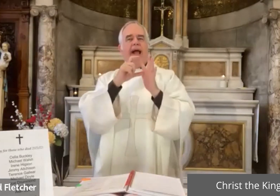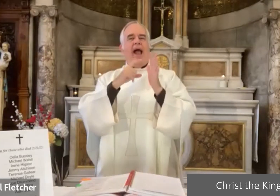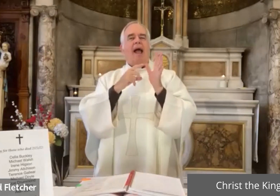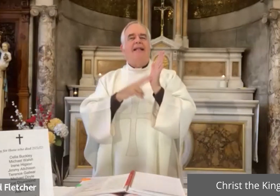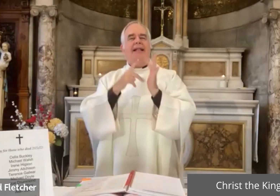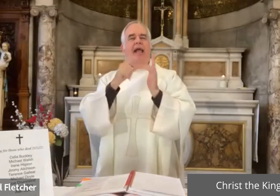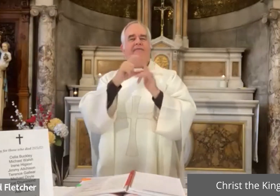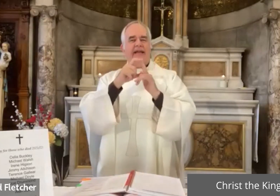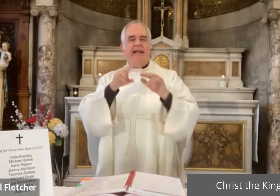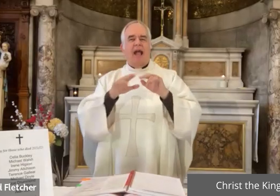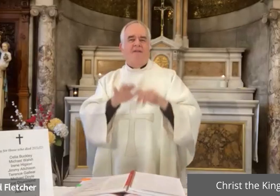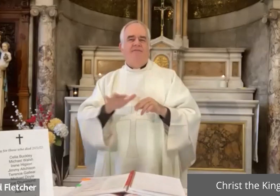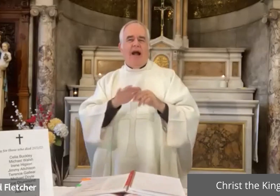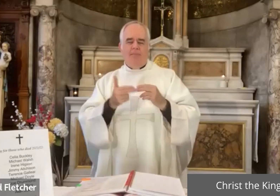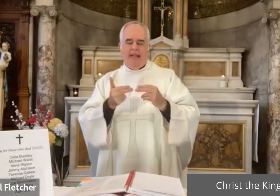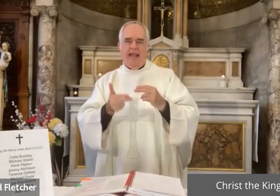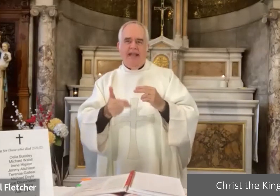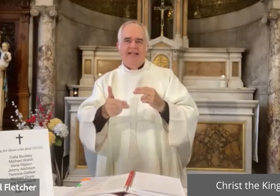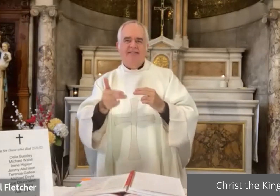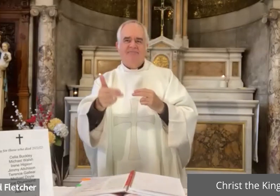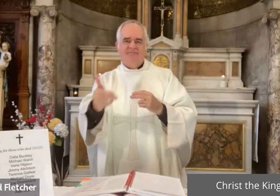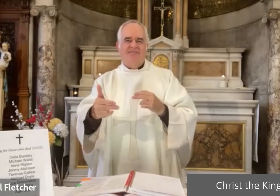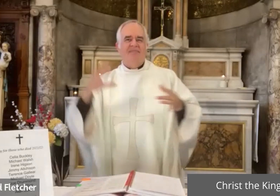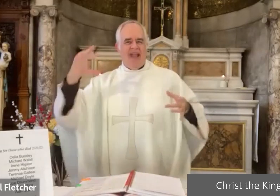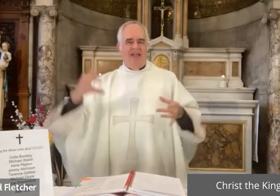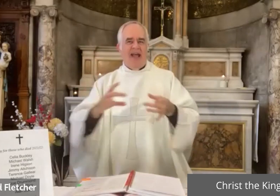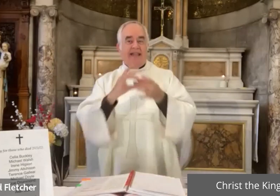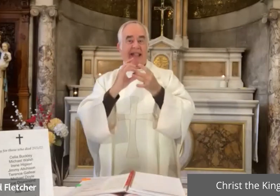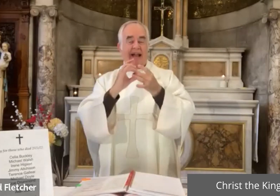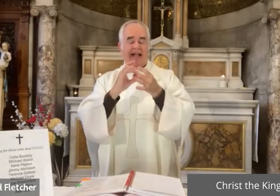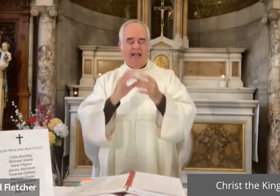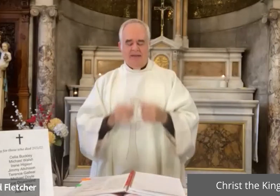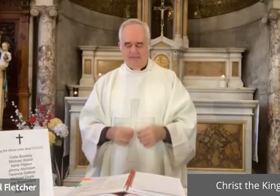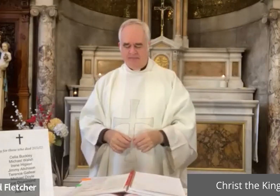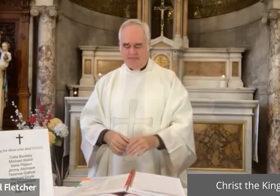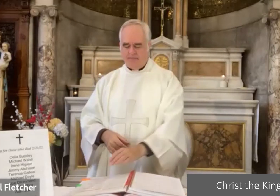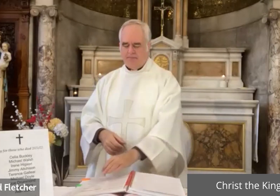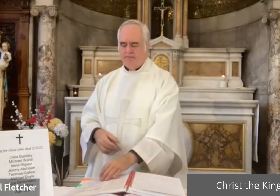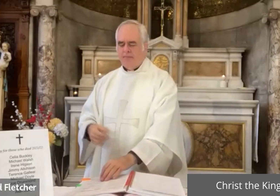from David's family. That's the link.